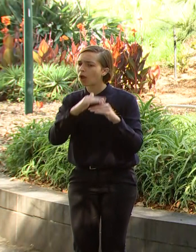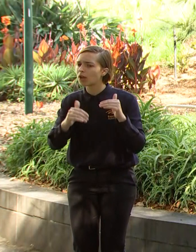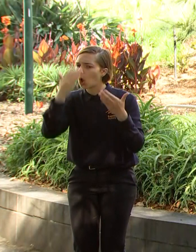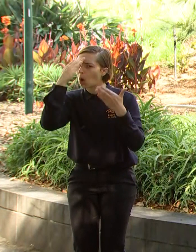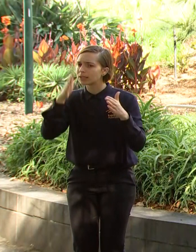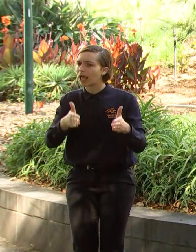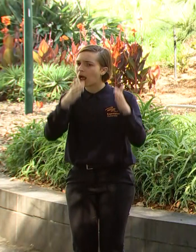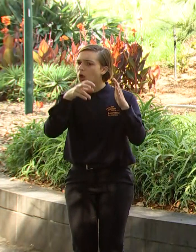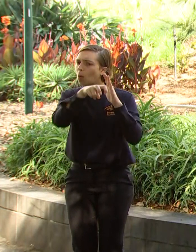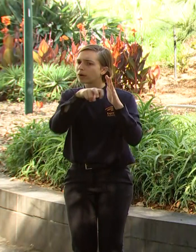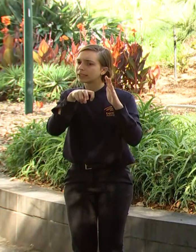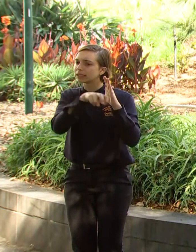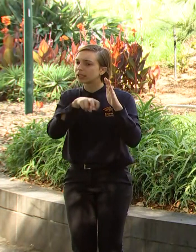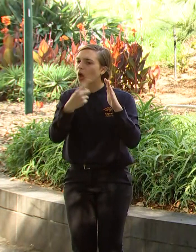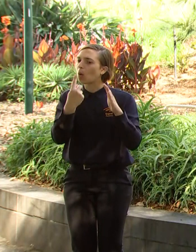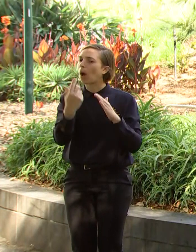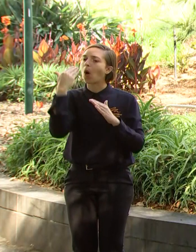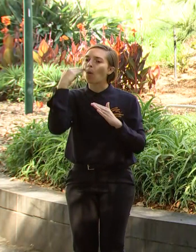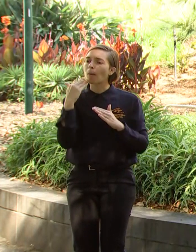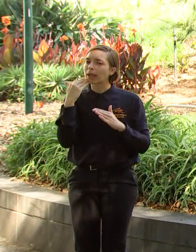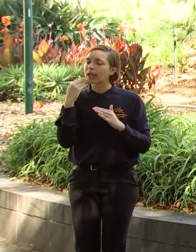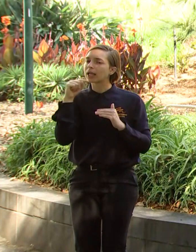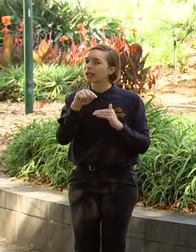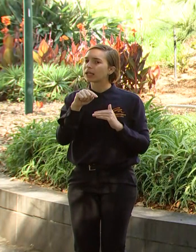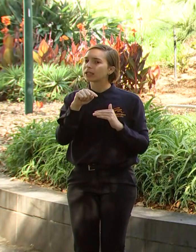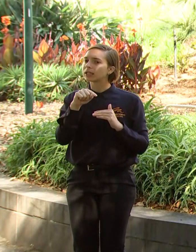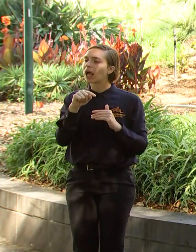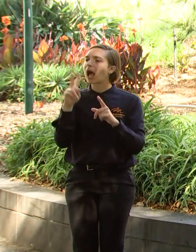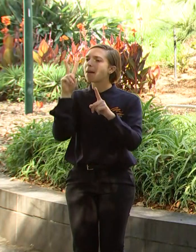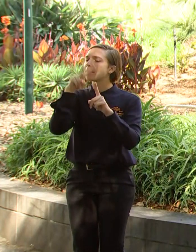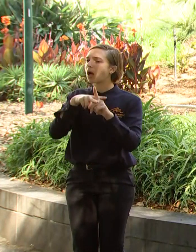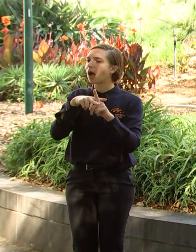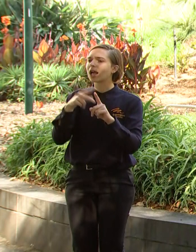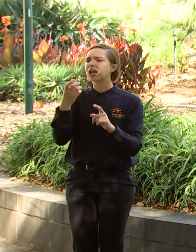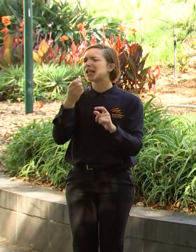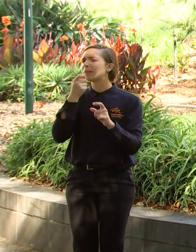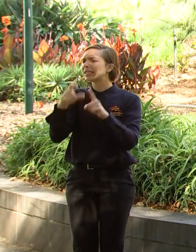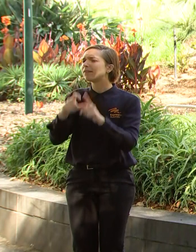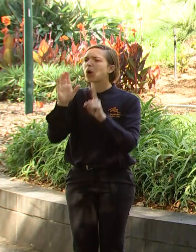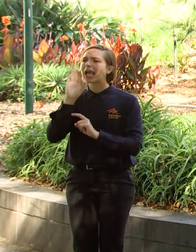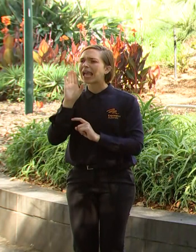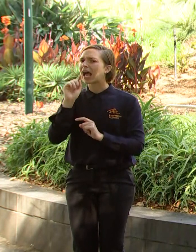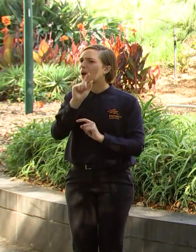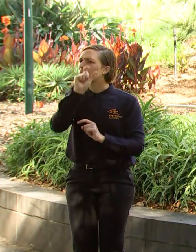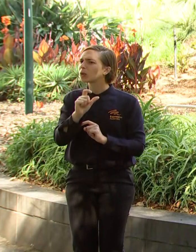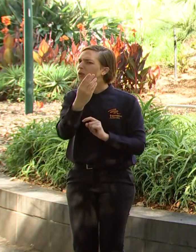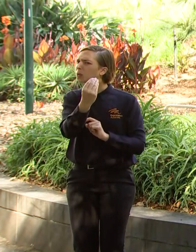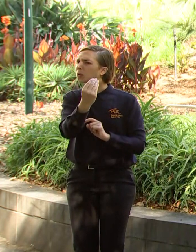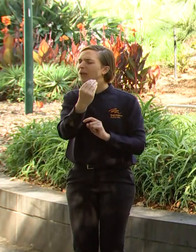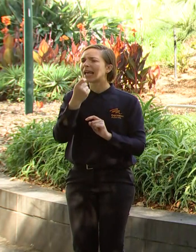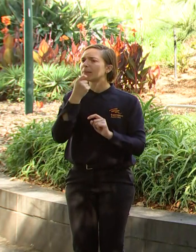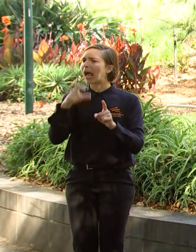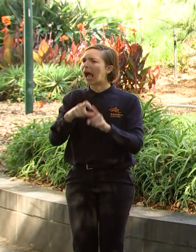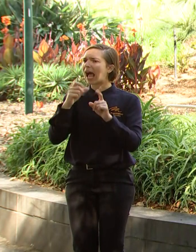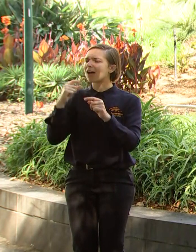she went to pick up her children from the airport. Yes. She's applied for an exemption. She was told yesterday that by the health authorities